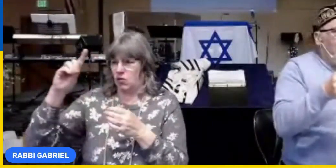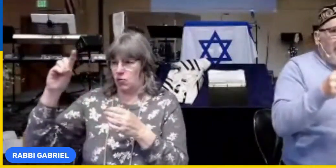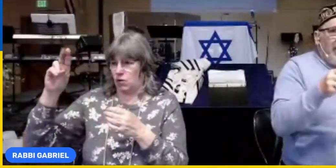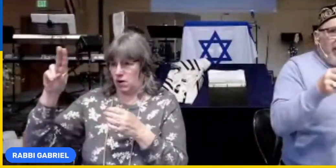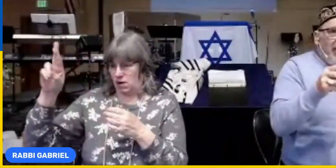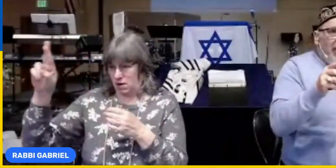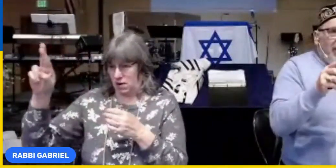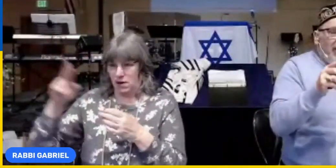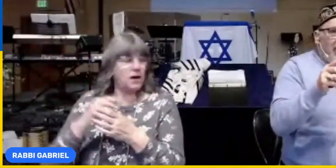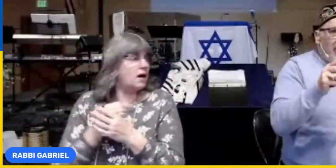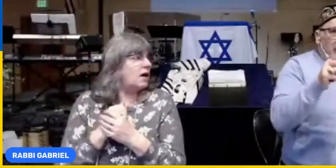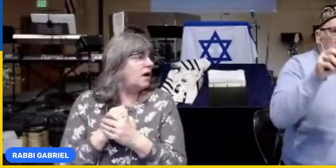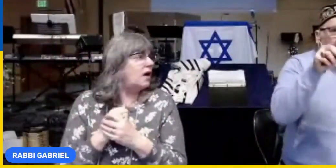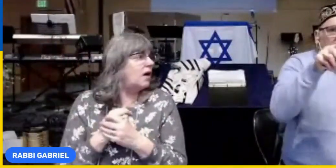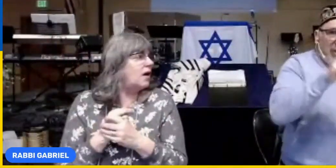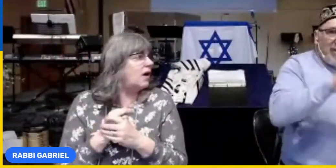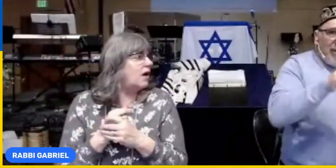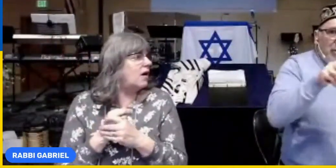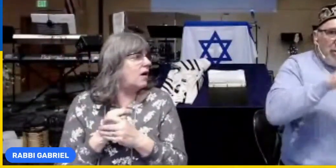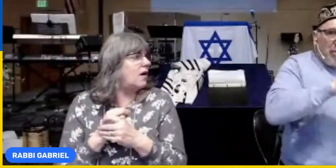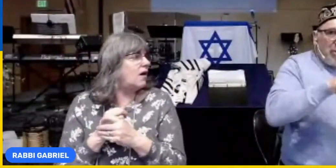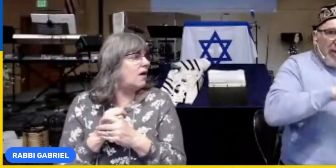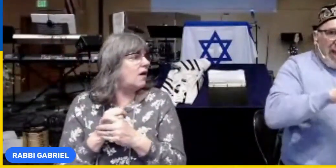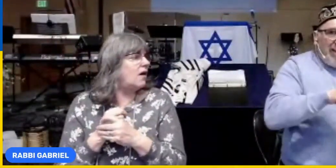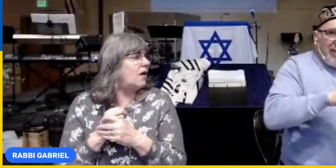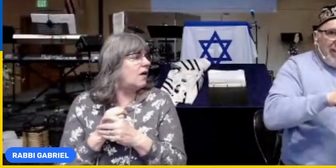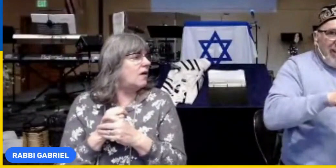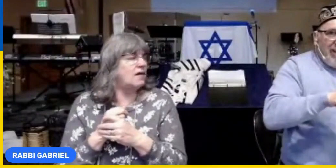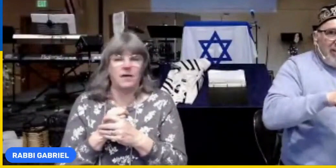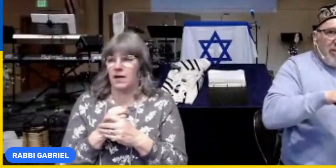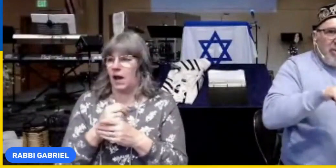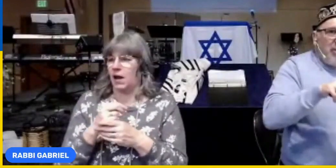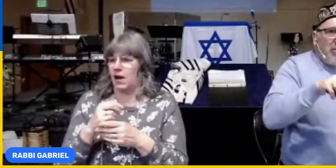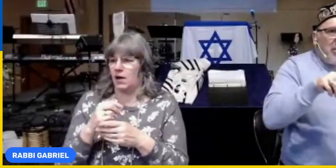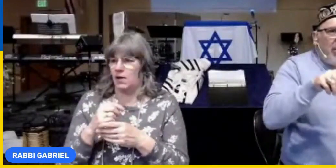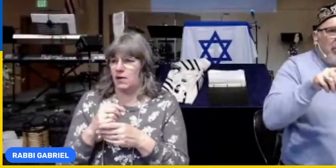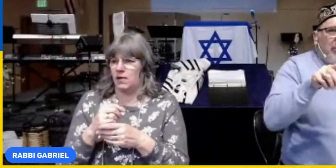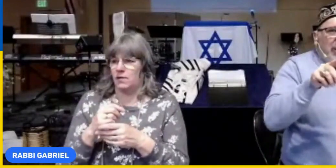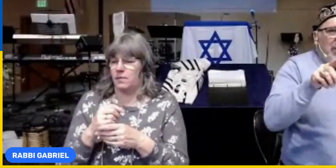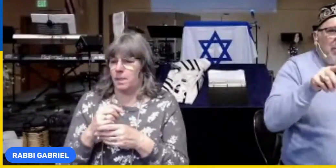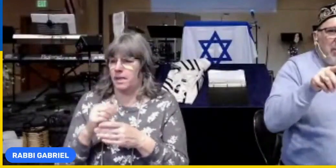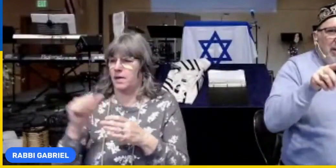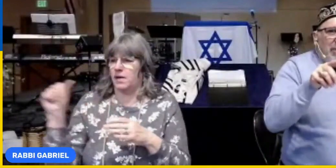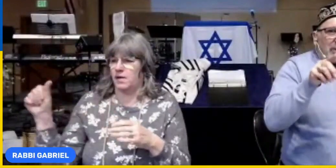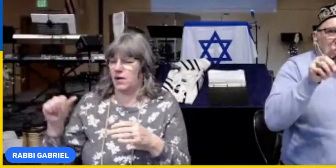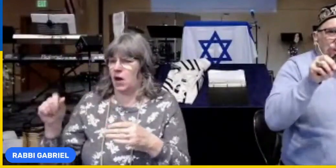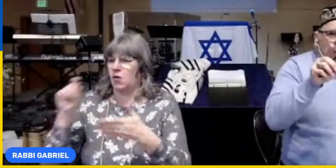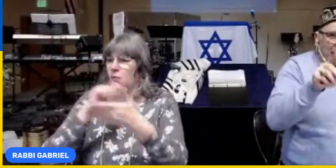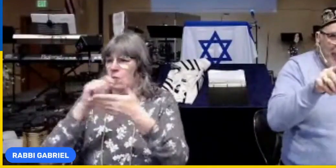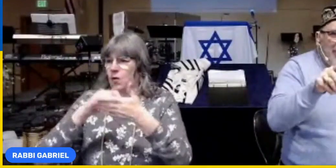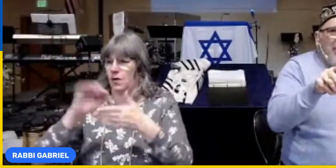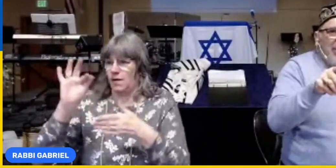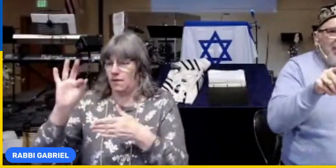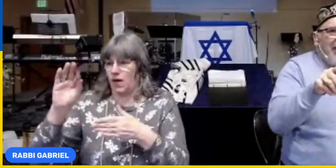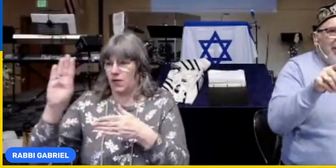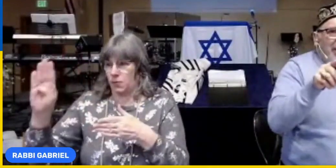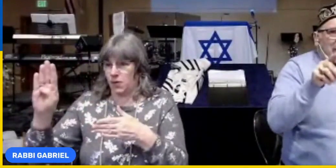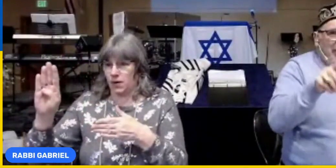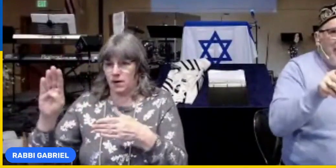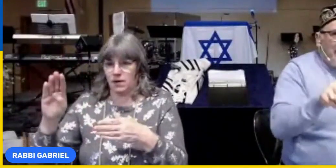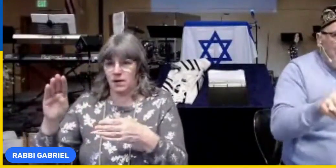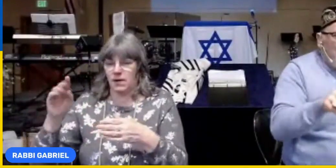somebody, because you wrote an ad. It was on Facebook, I think the